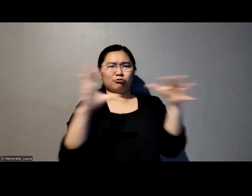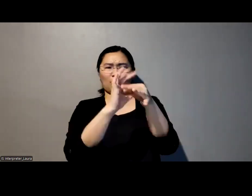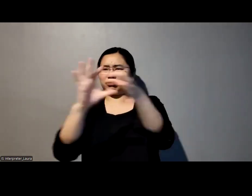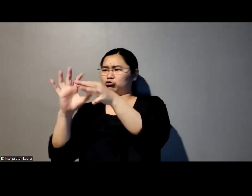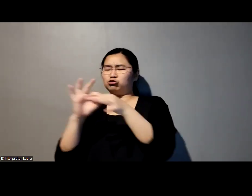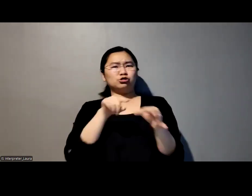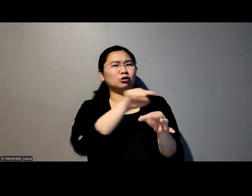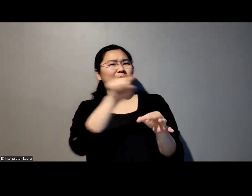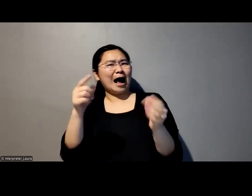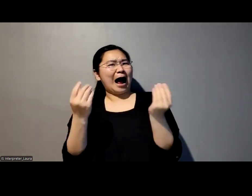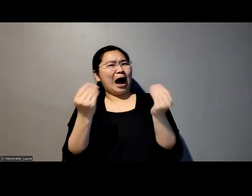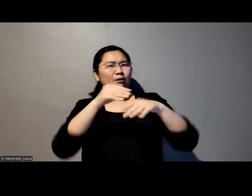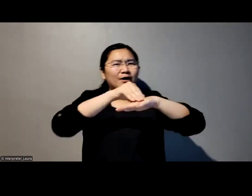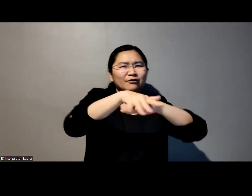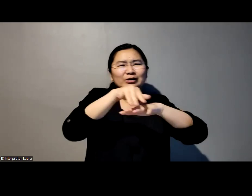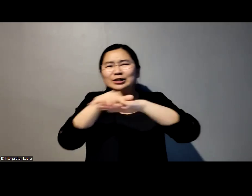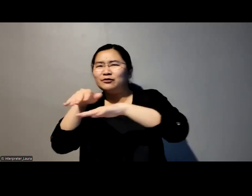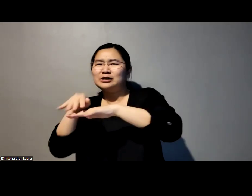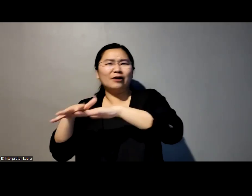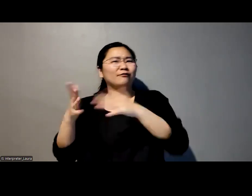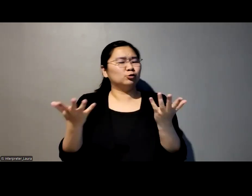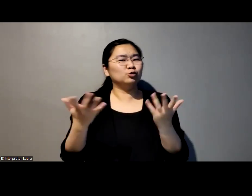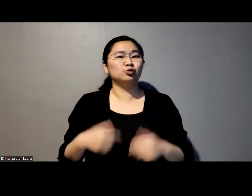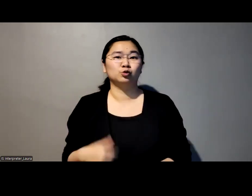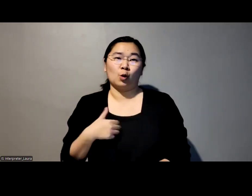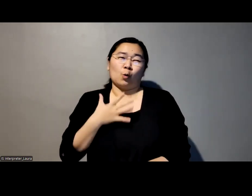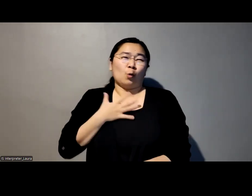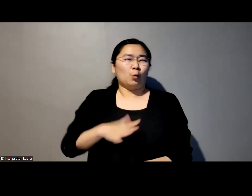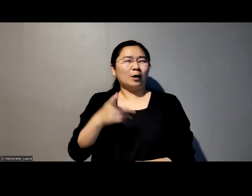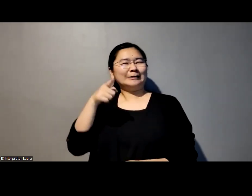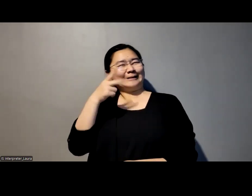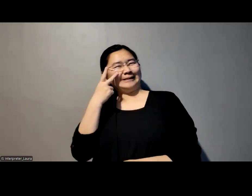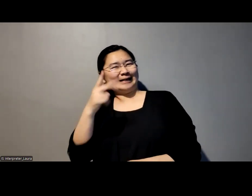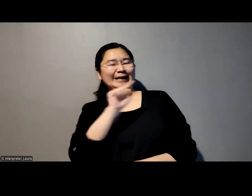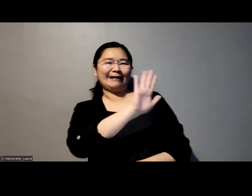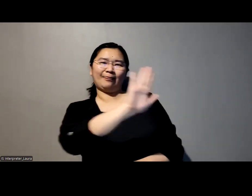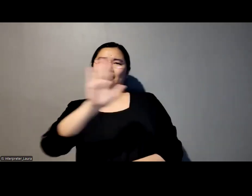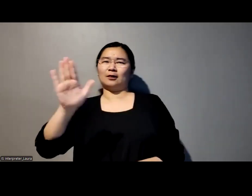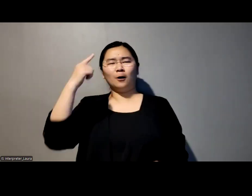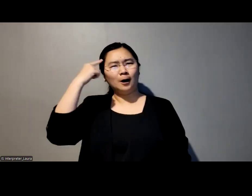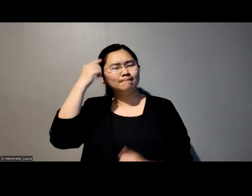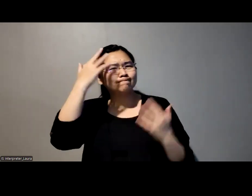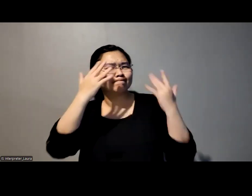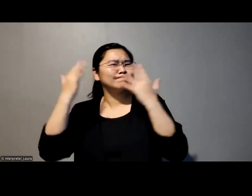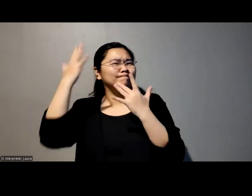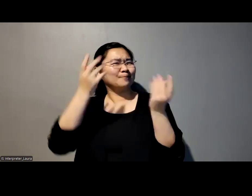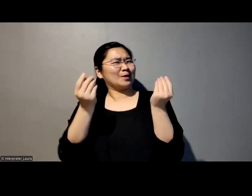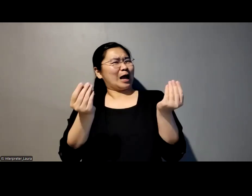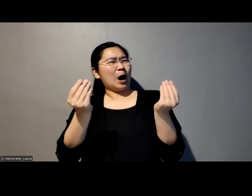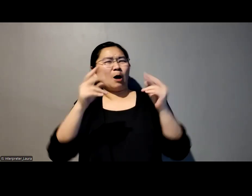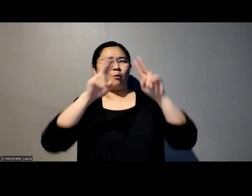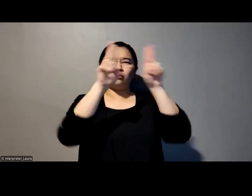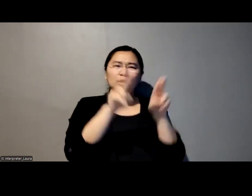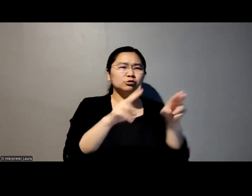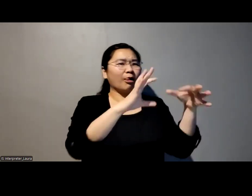32 does not think about international cooperation only as global north to global south. It doesn't think about